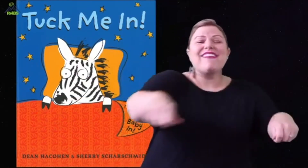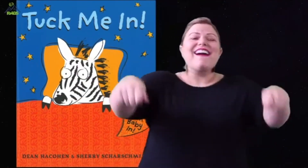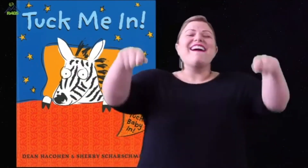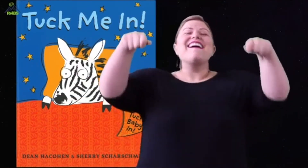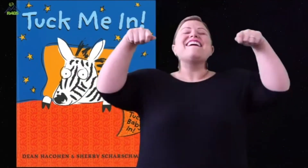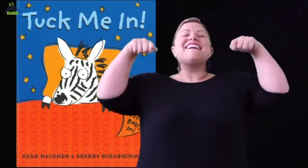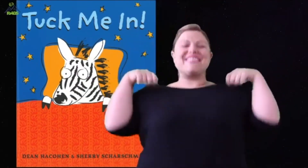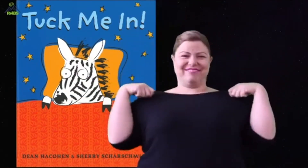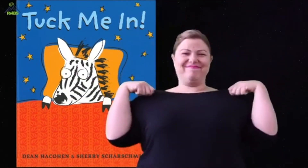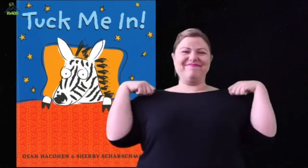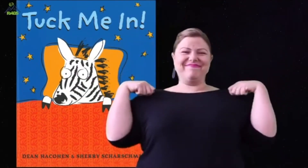Tuck me in.